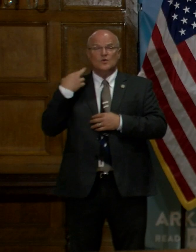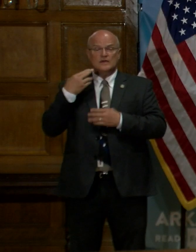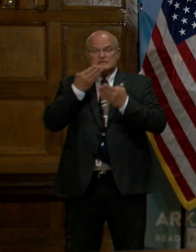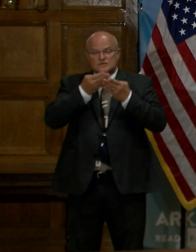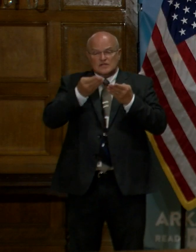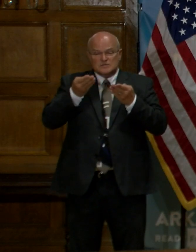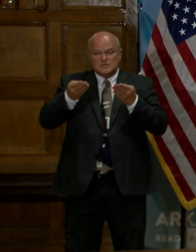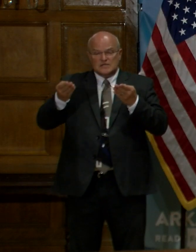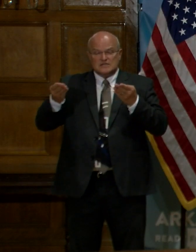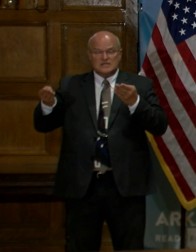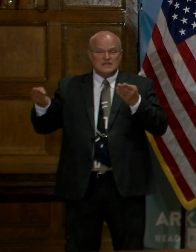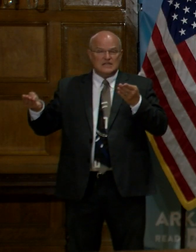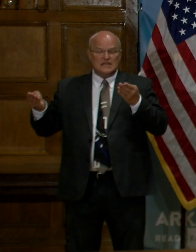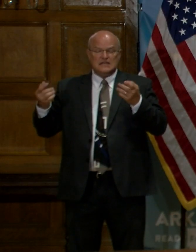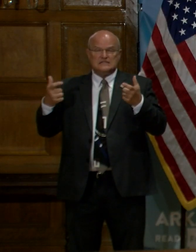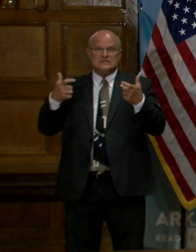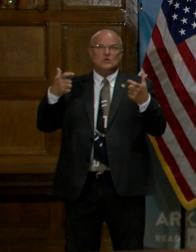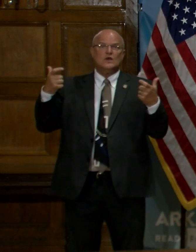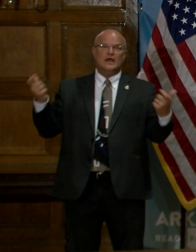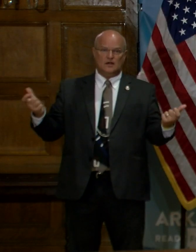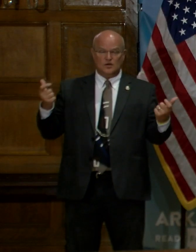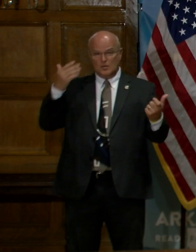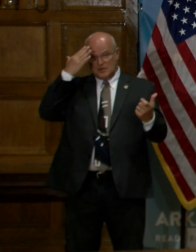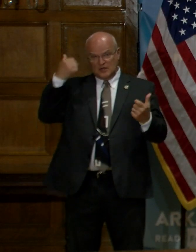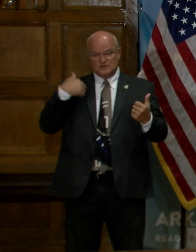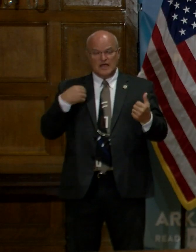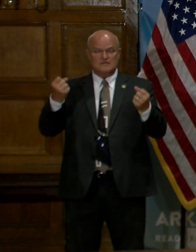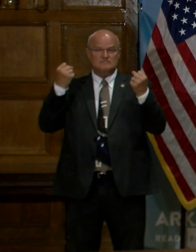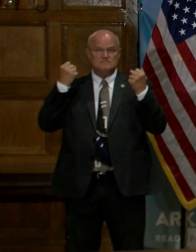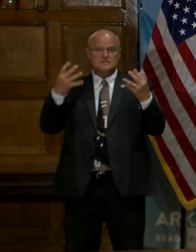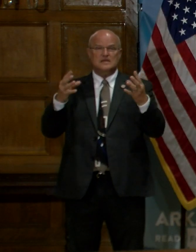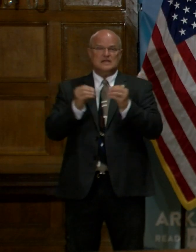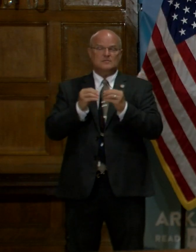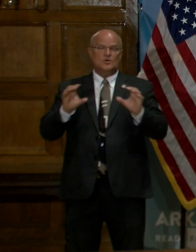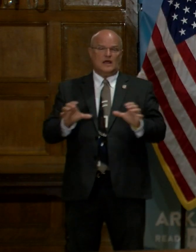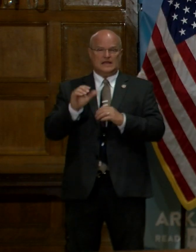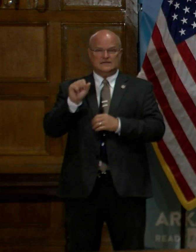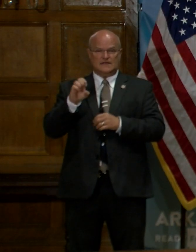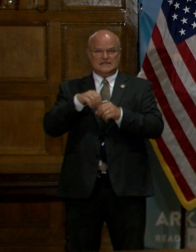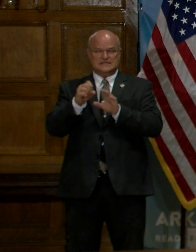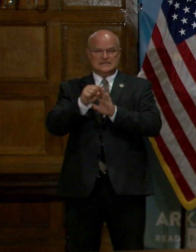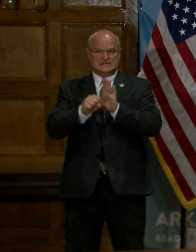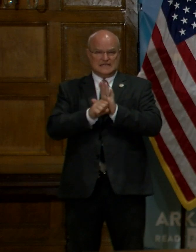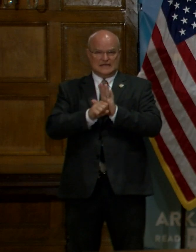of transmission of COVID-19 is much greater because we have more active cases